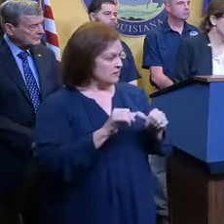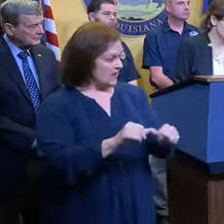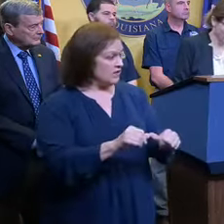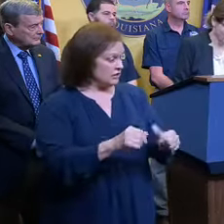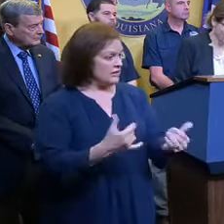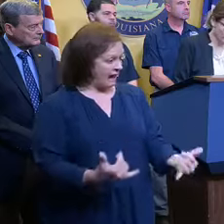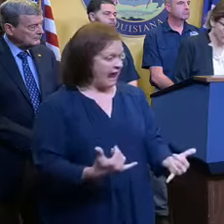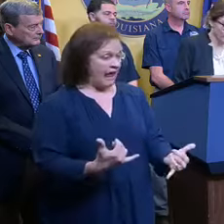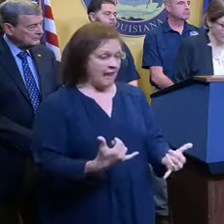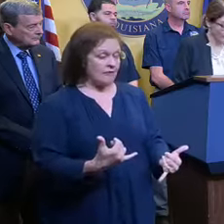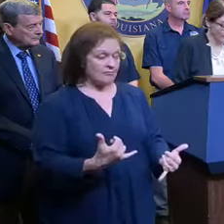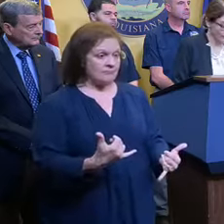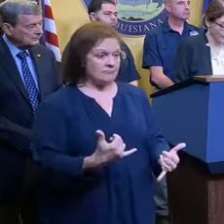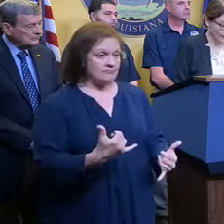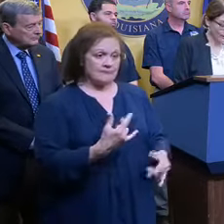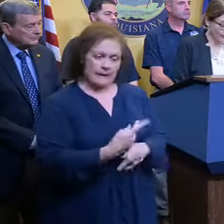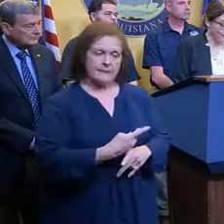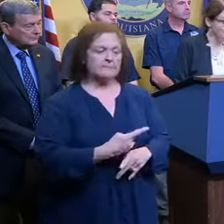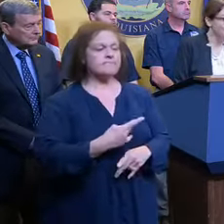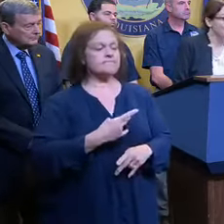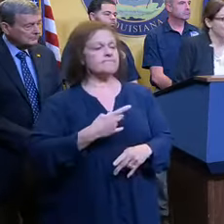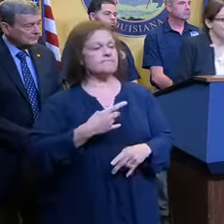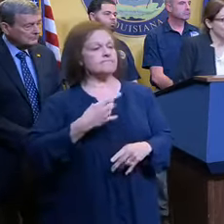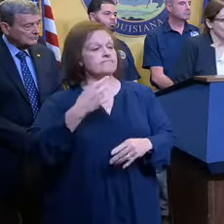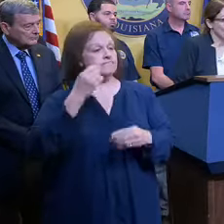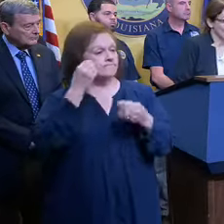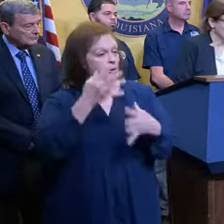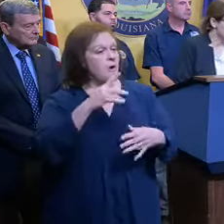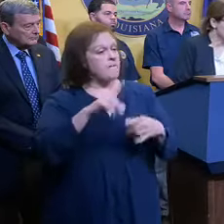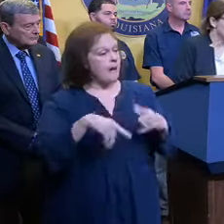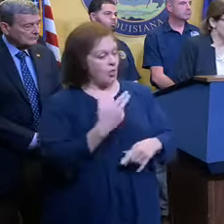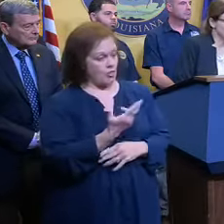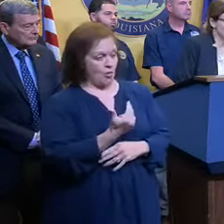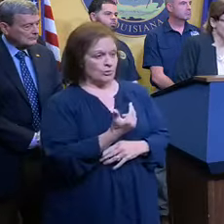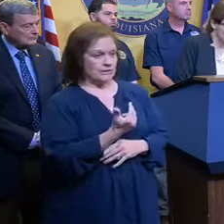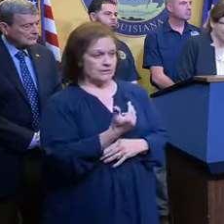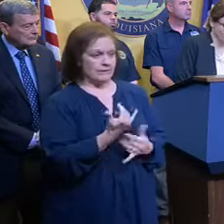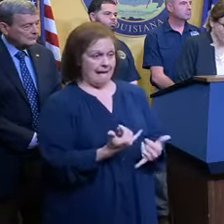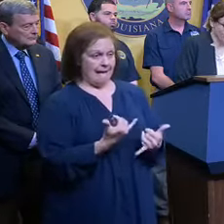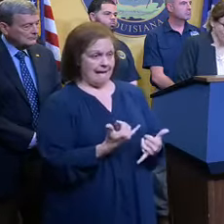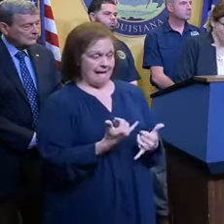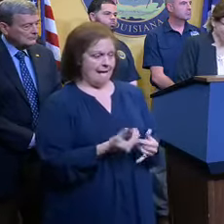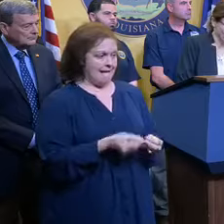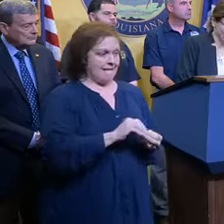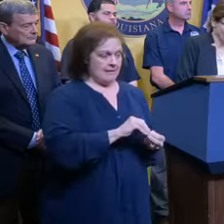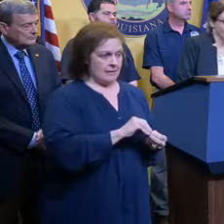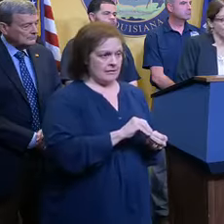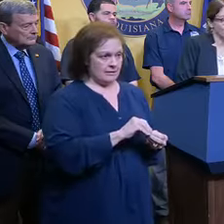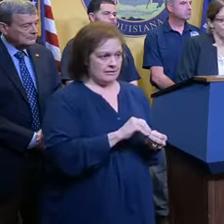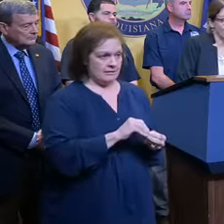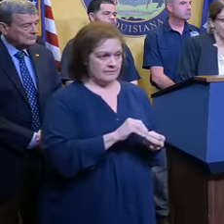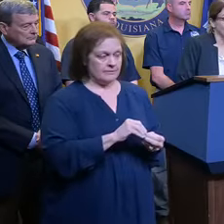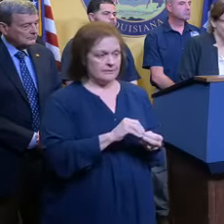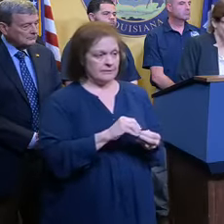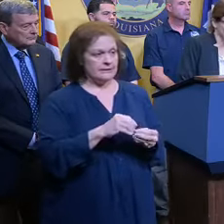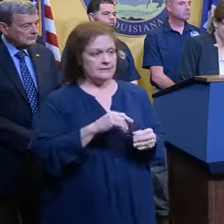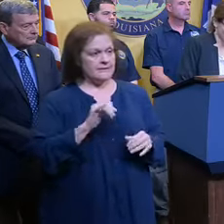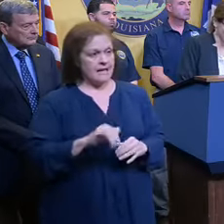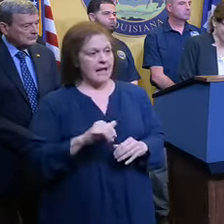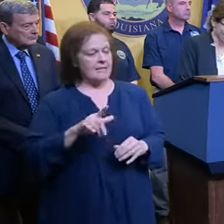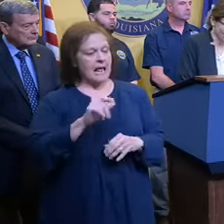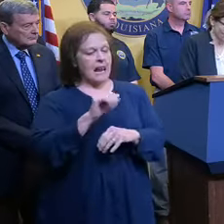have a total of 13 presumptive positive cases, and also announced that 3 of those presumptive positive cases reside at